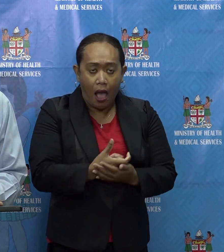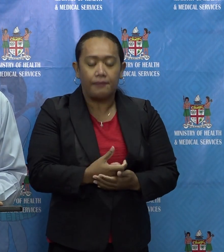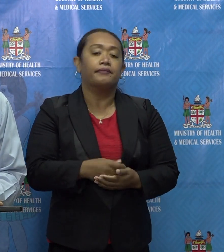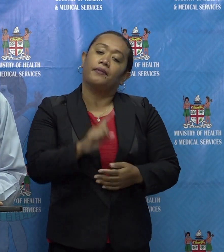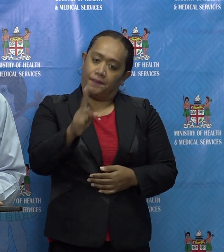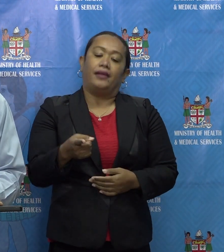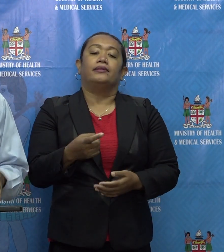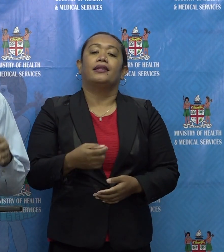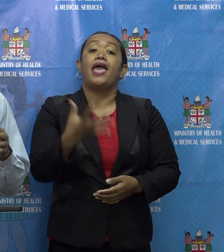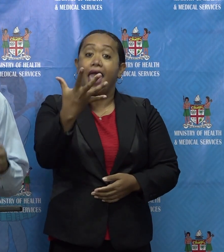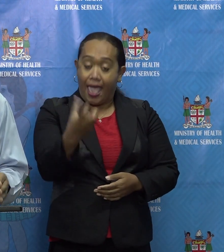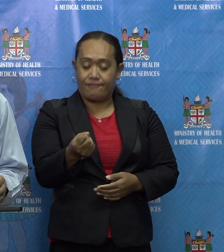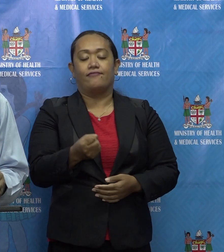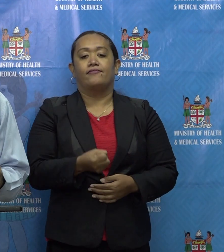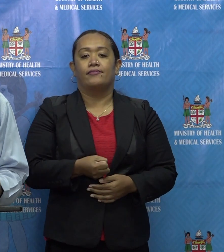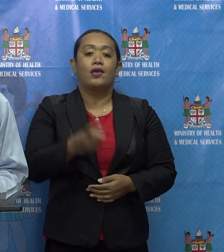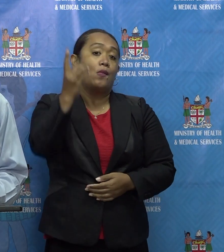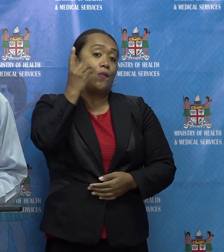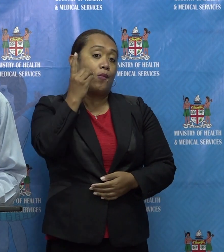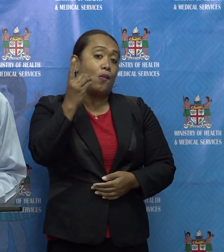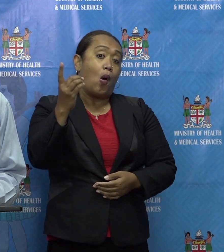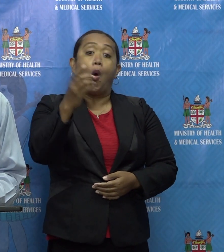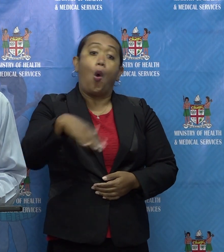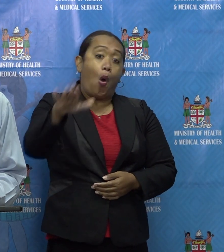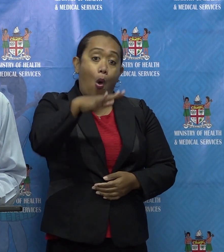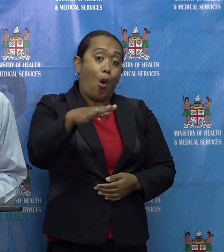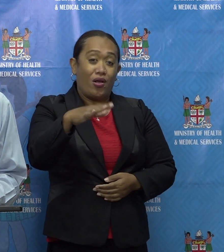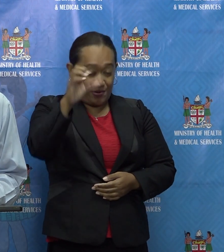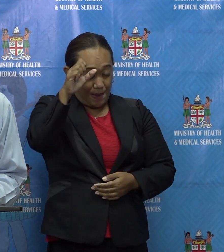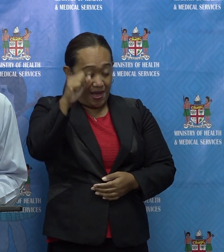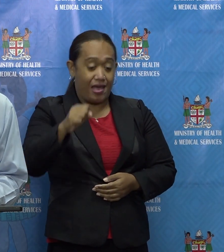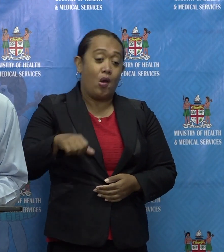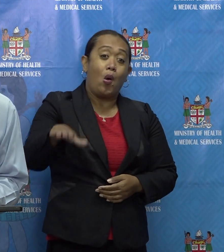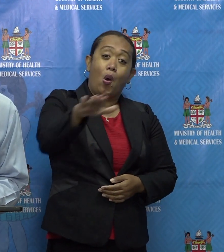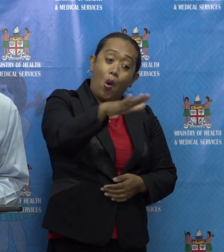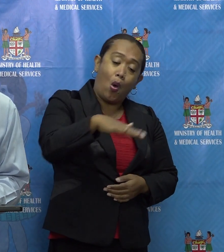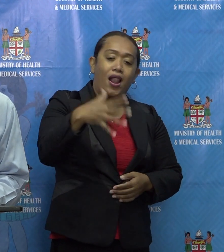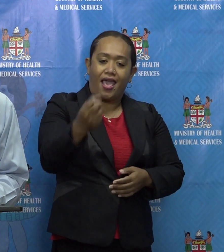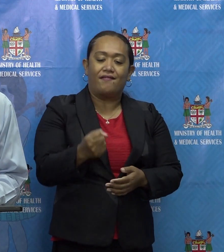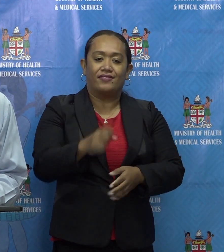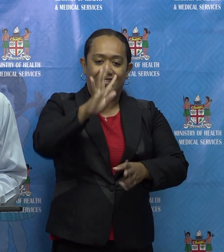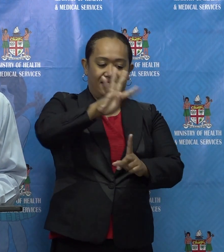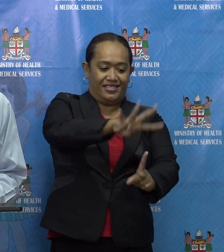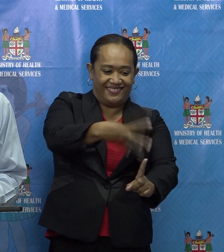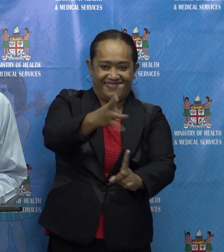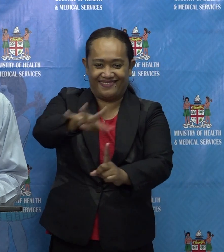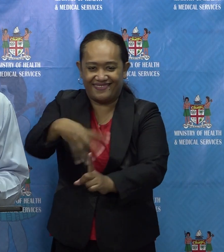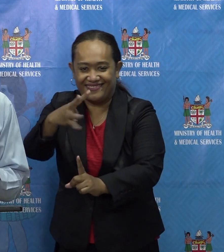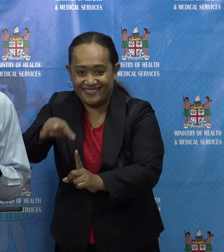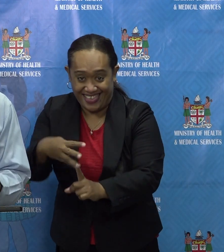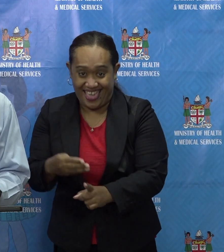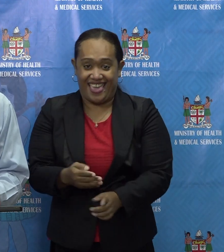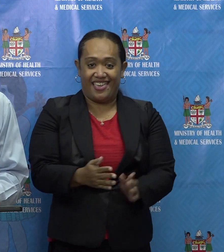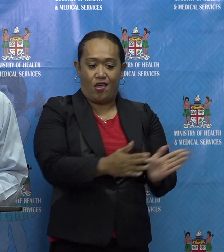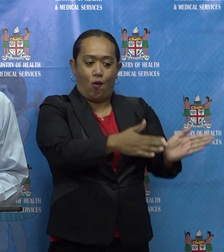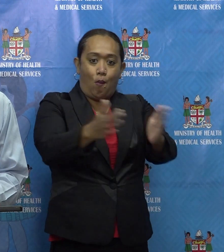there are evidence that our mobile and stationary screening exercises are actually working. So we will